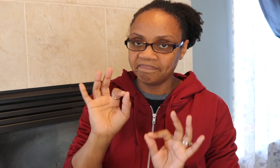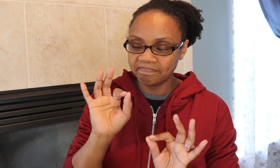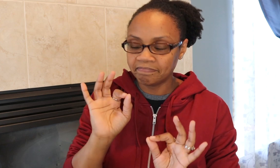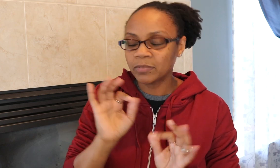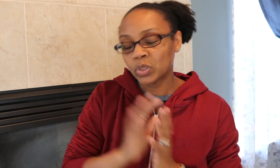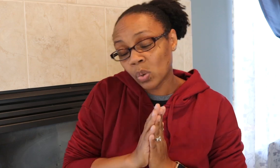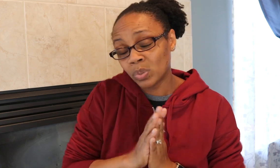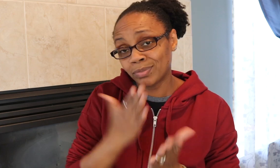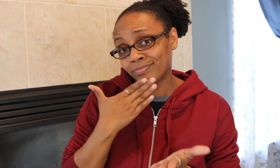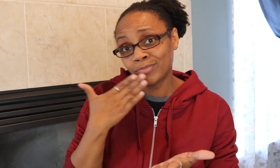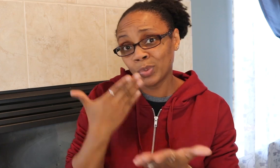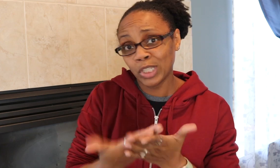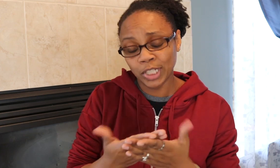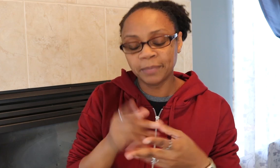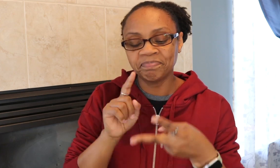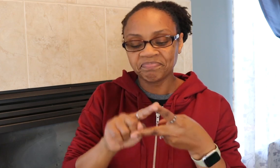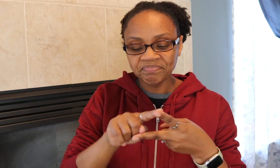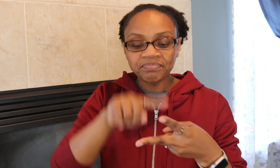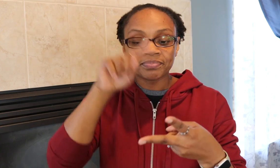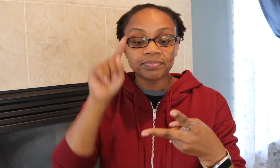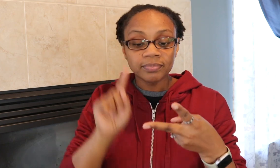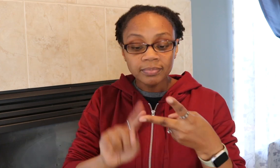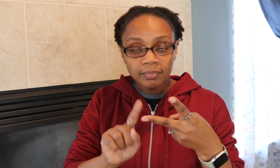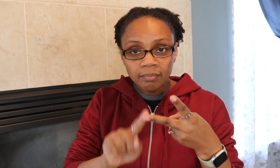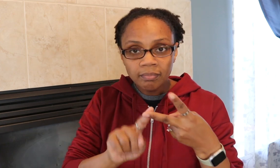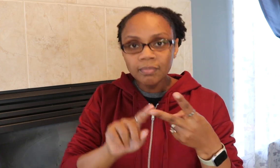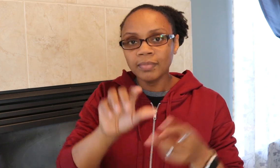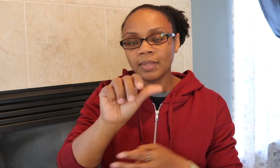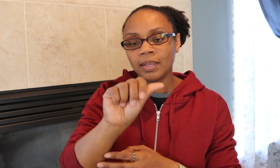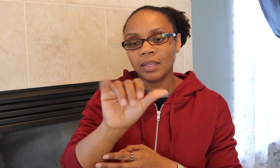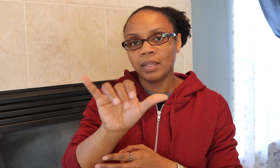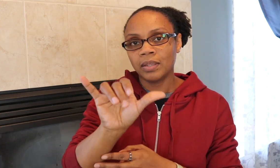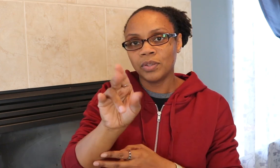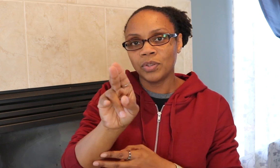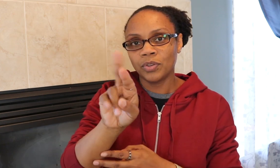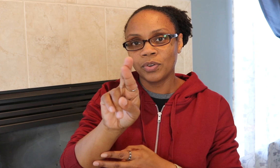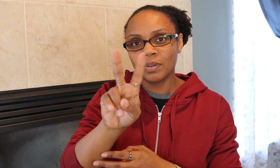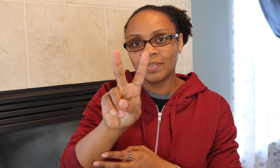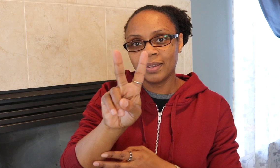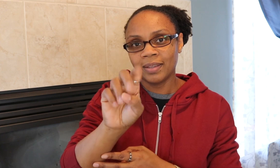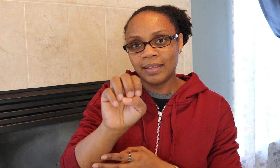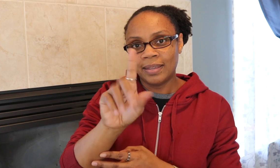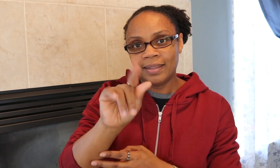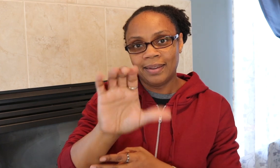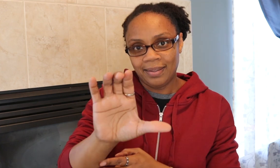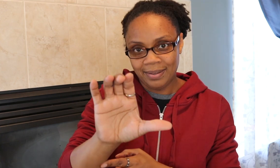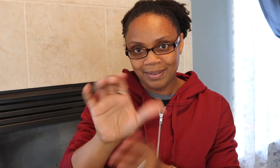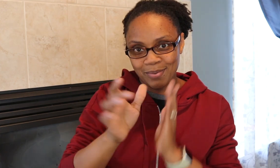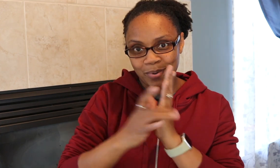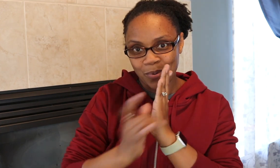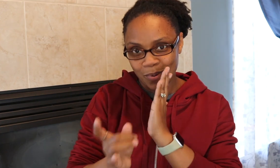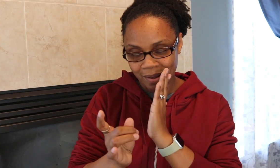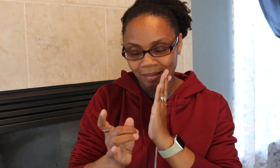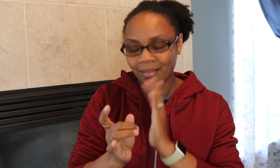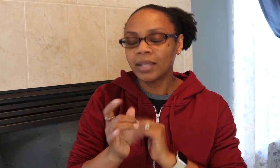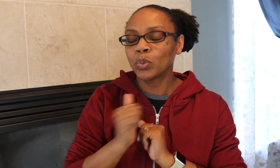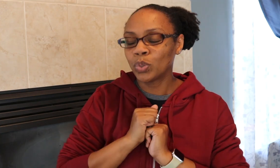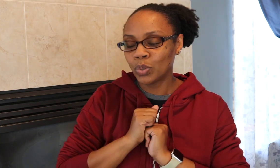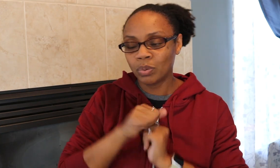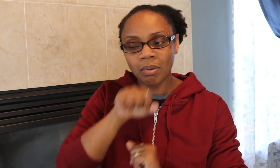that's a really great one, the peppermint essential oil. The next recipe is my Ayurvedic oil.